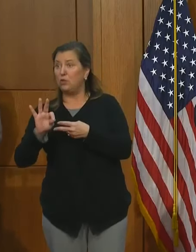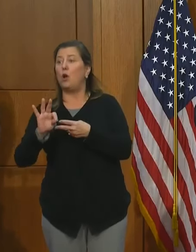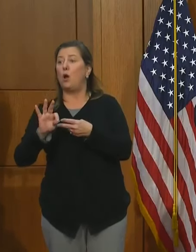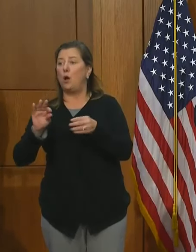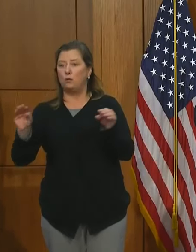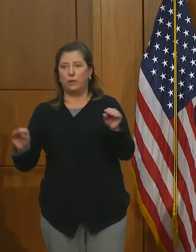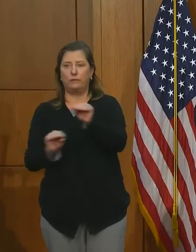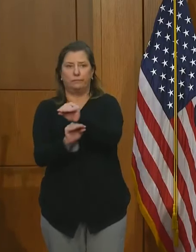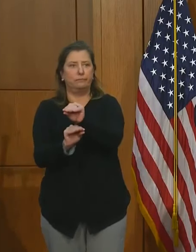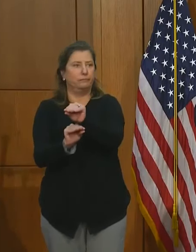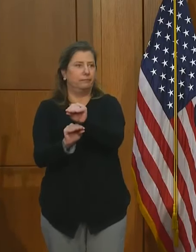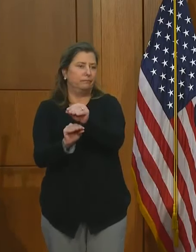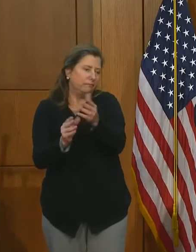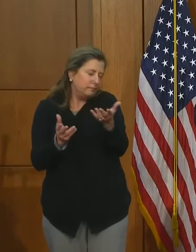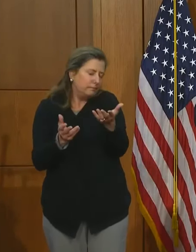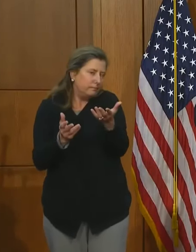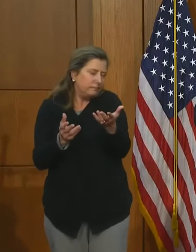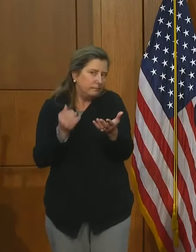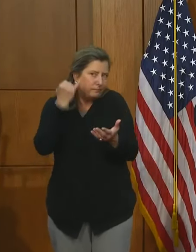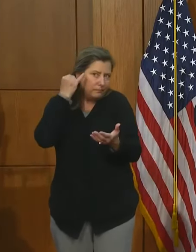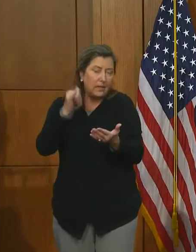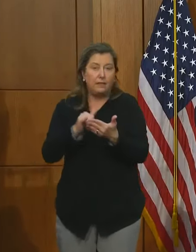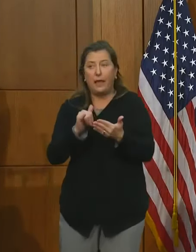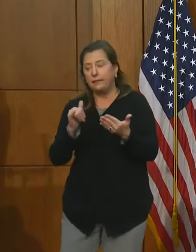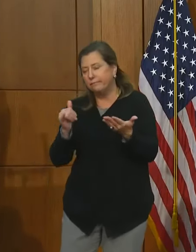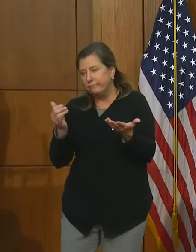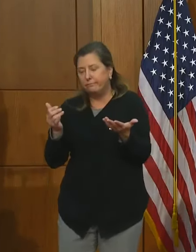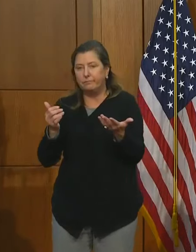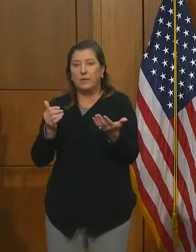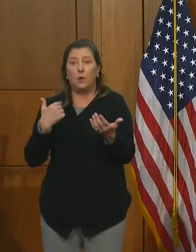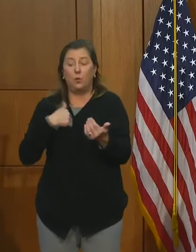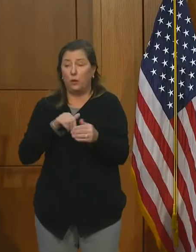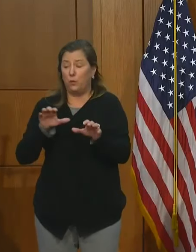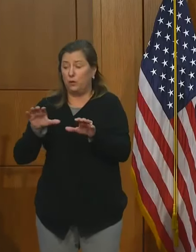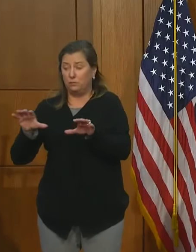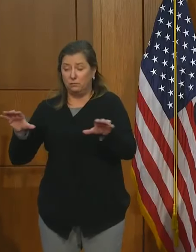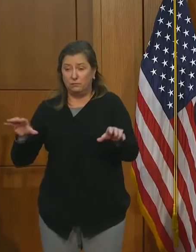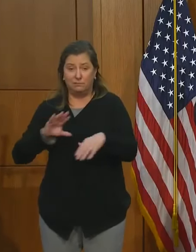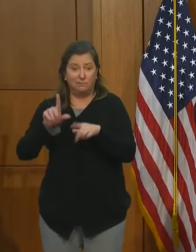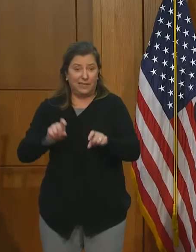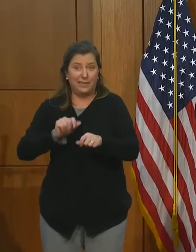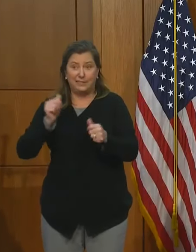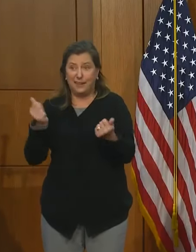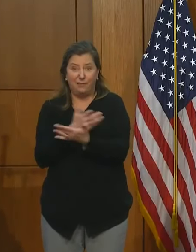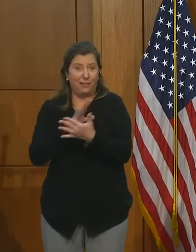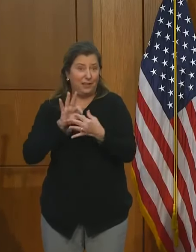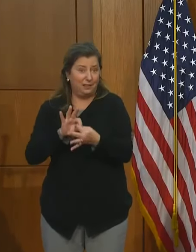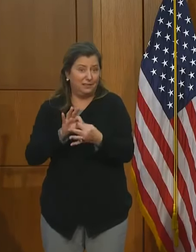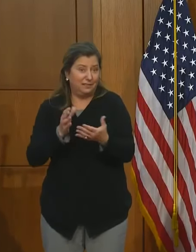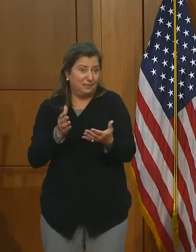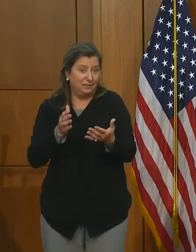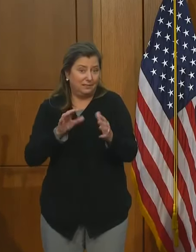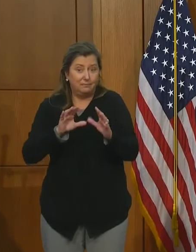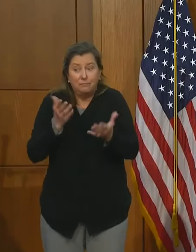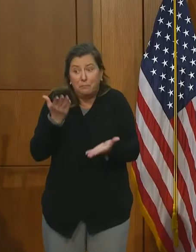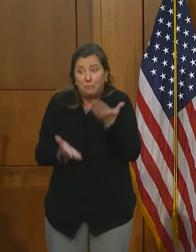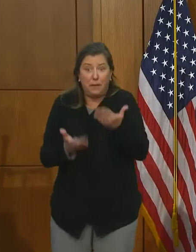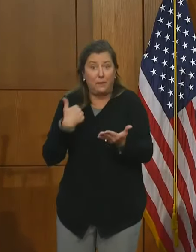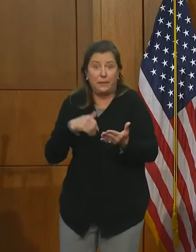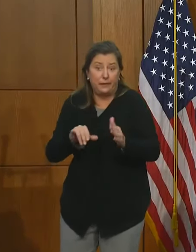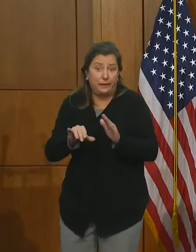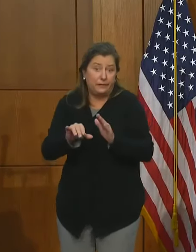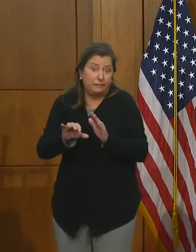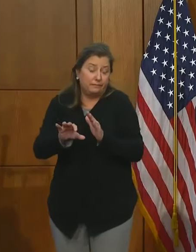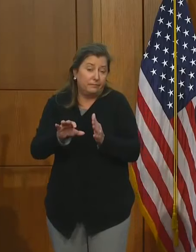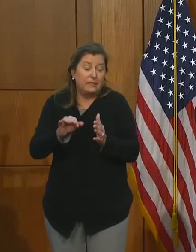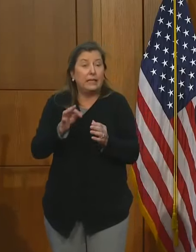they were added to the, again, the idea that it was to survey all the tests we could about this disease. In retrospect, we may have chosen